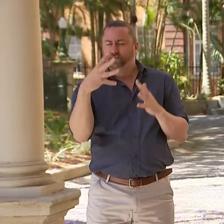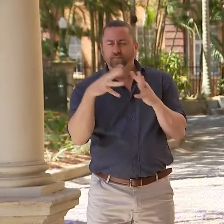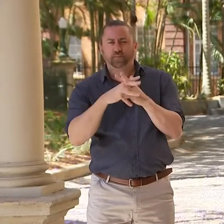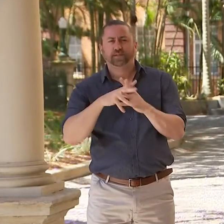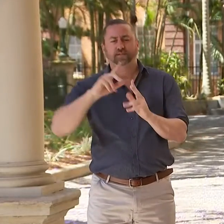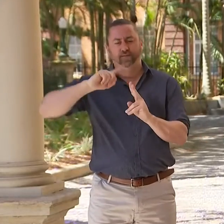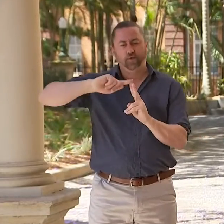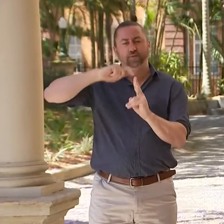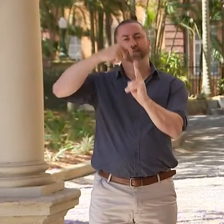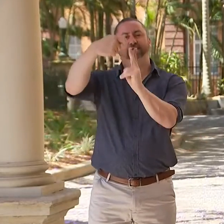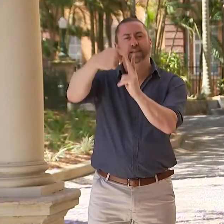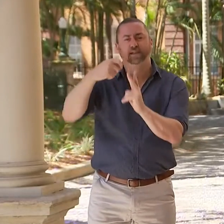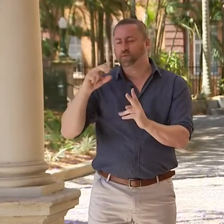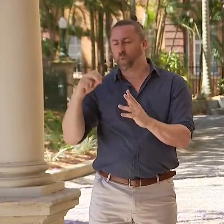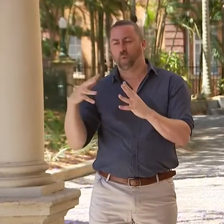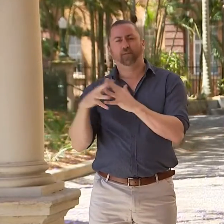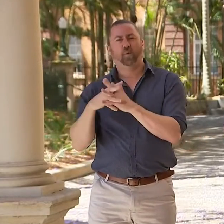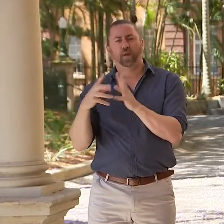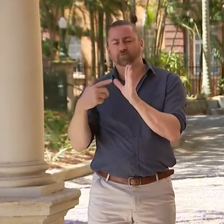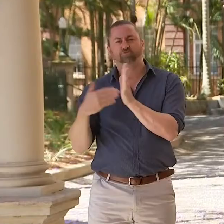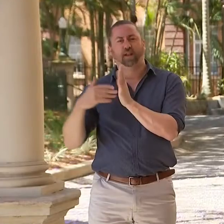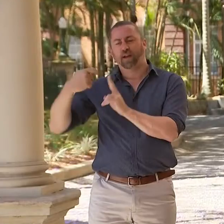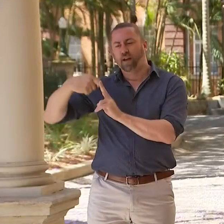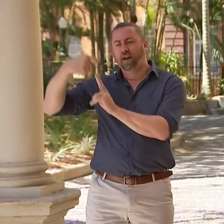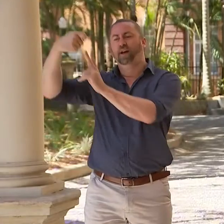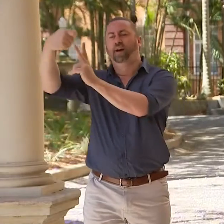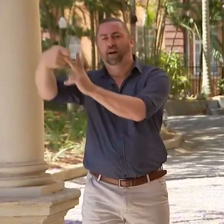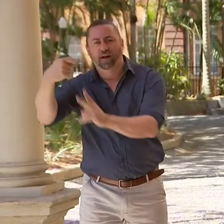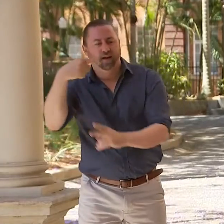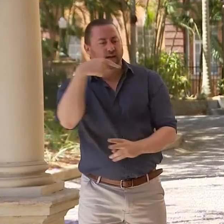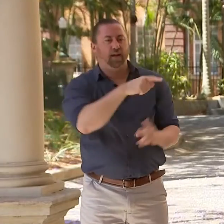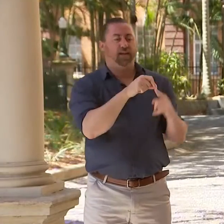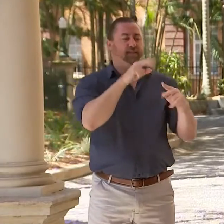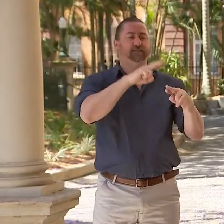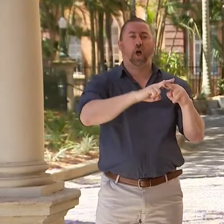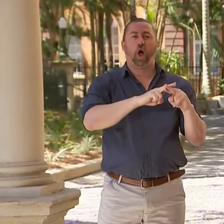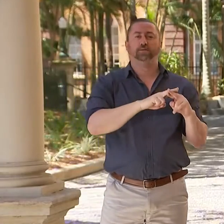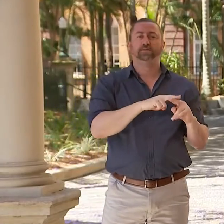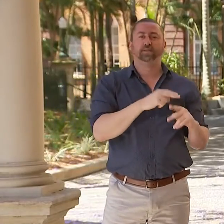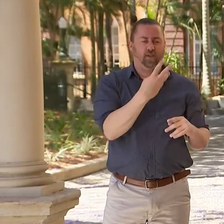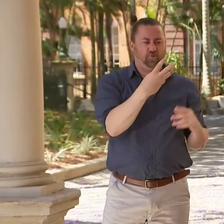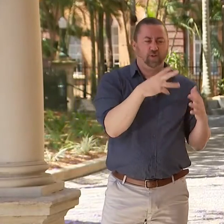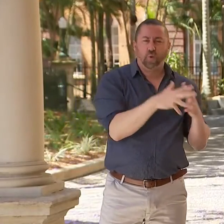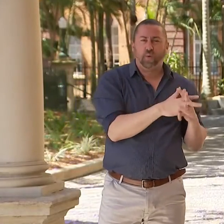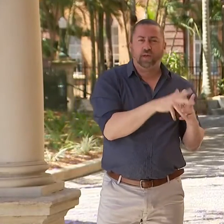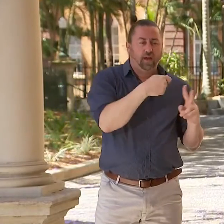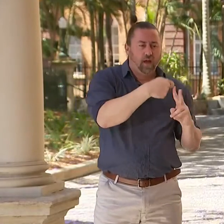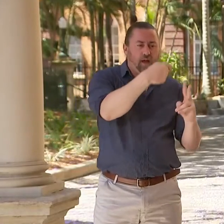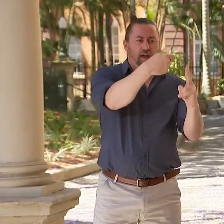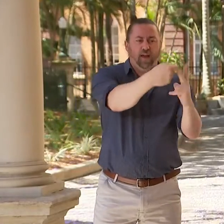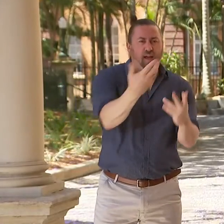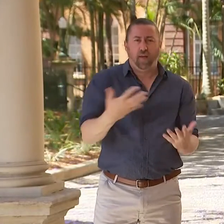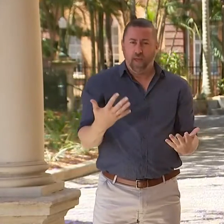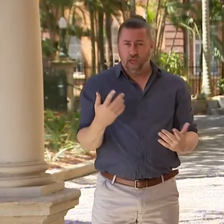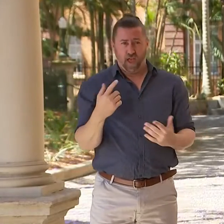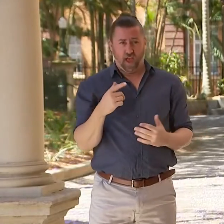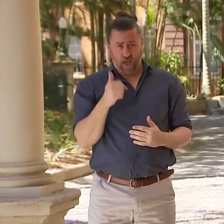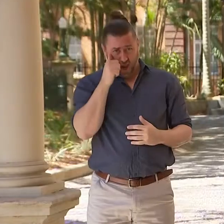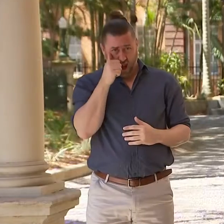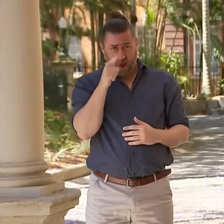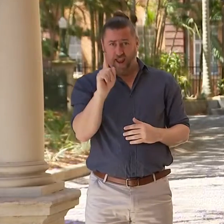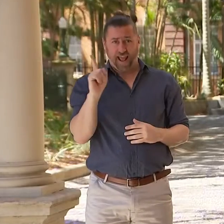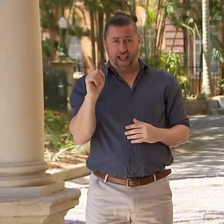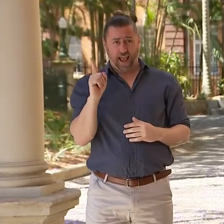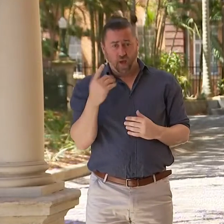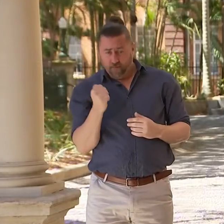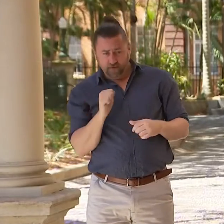just come in early, get your second dose, and we'll cancel that future booking that you've got. So this is the time, as we're seeing more